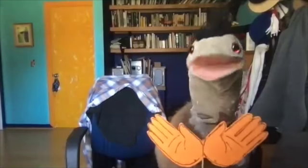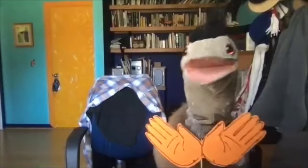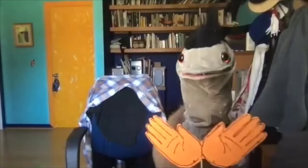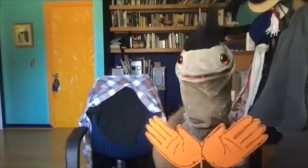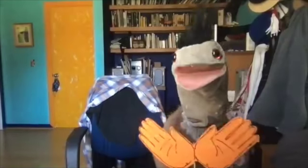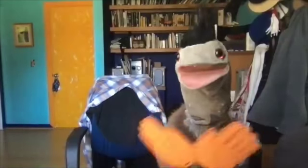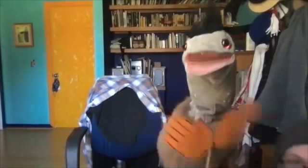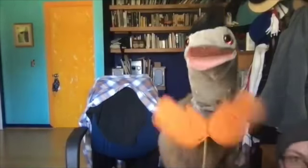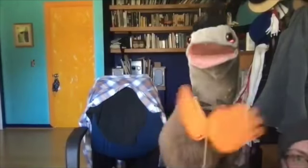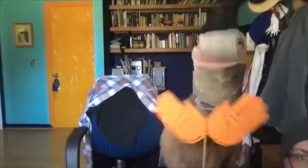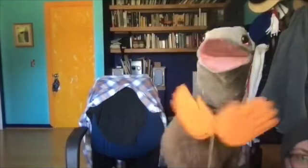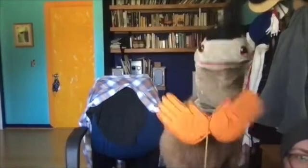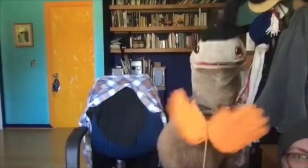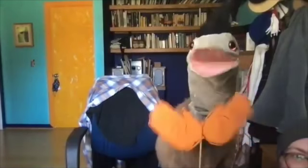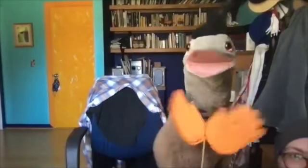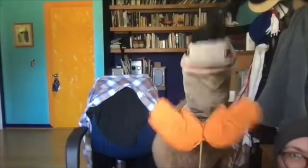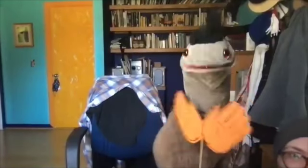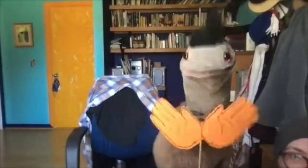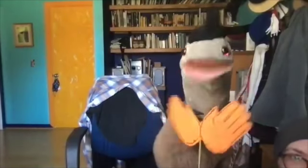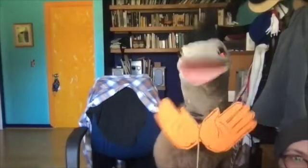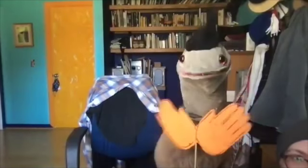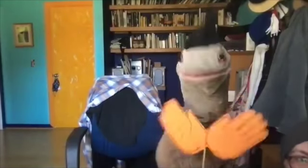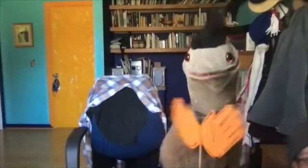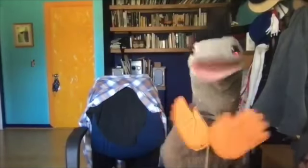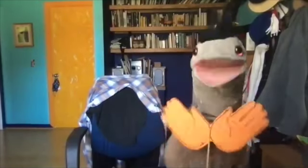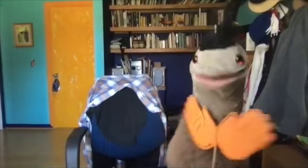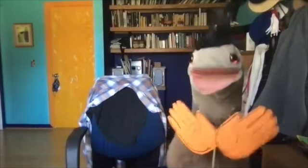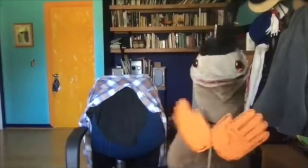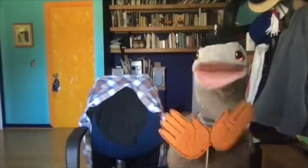and you shake your hands. Go for it. Oh,